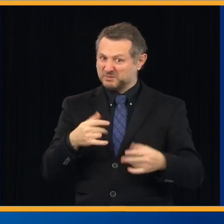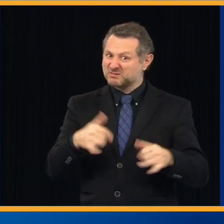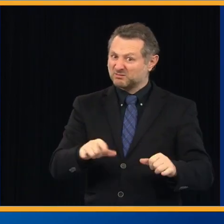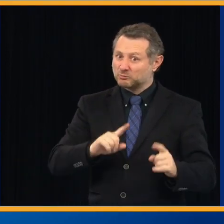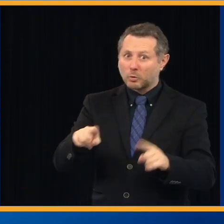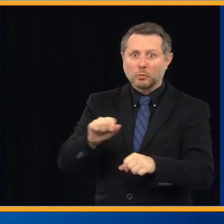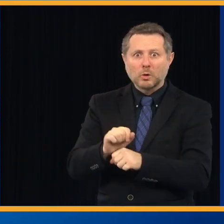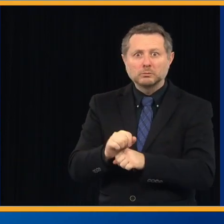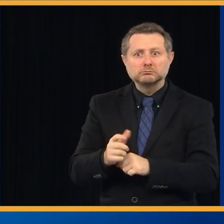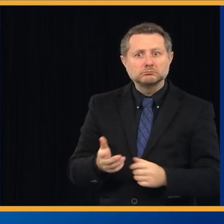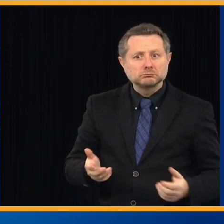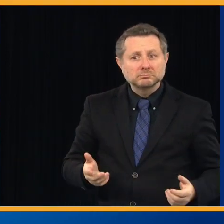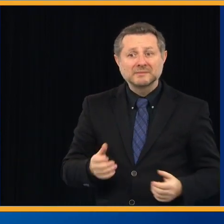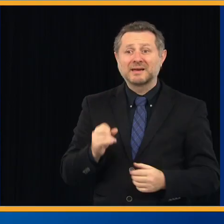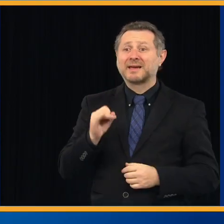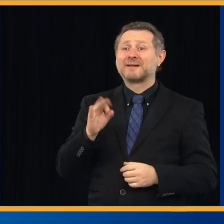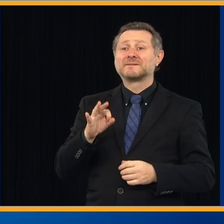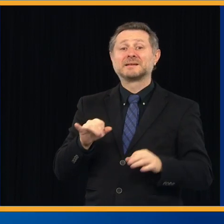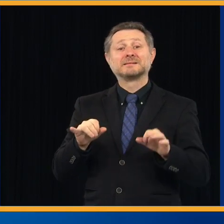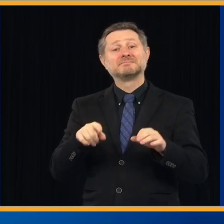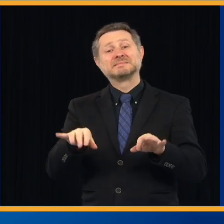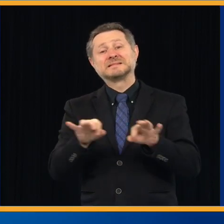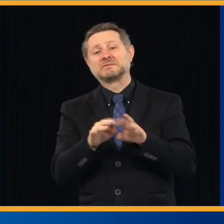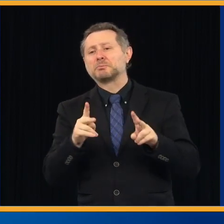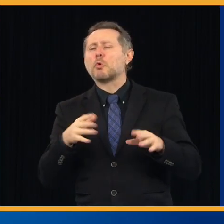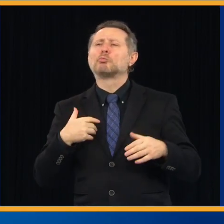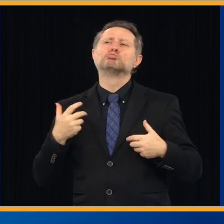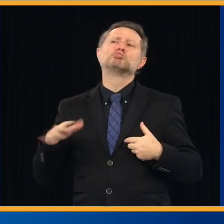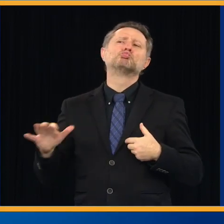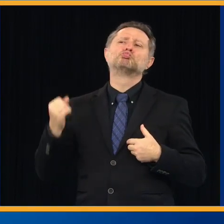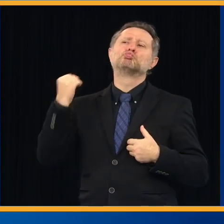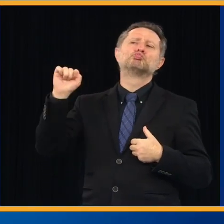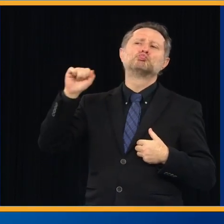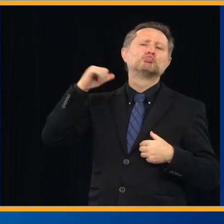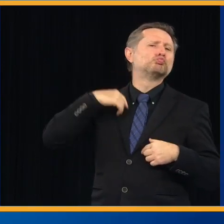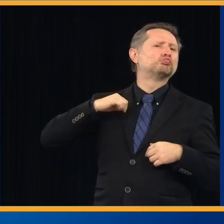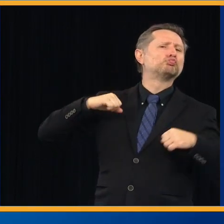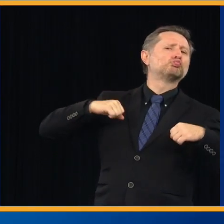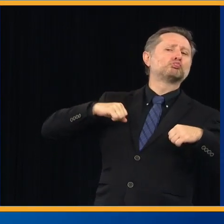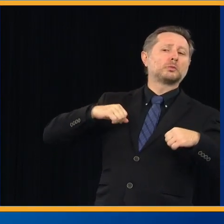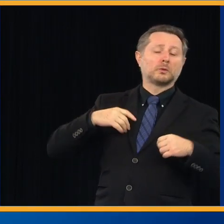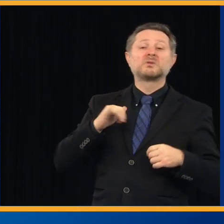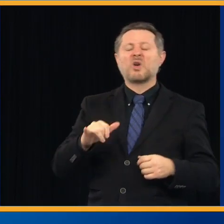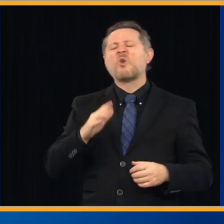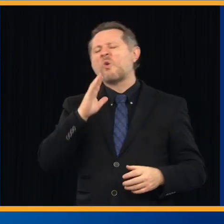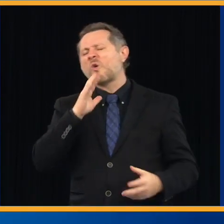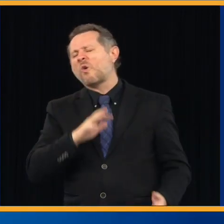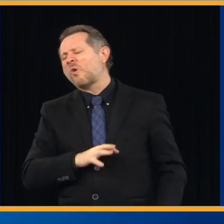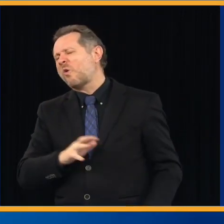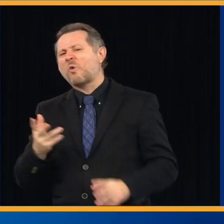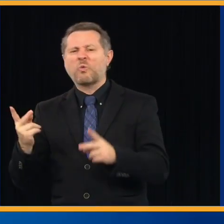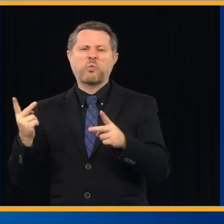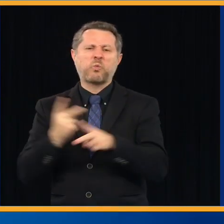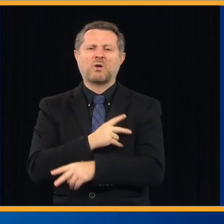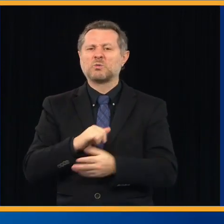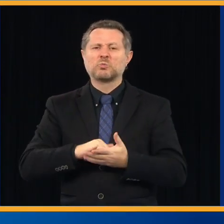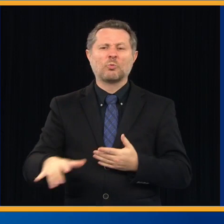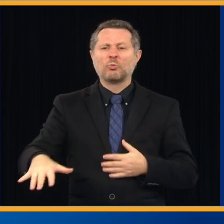you would have seen a real problem. If you don't have food on the shelves, if you don't have power to